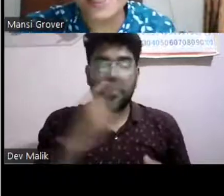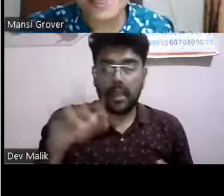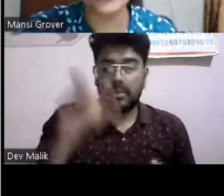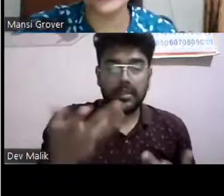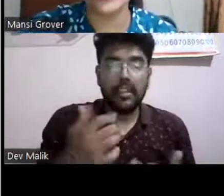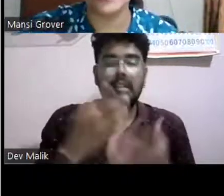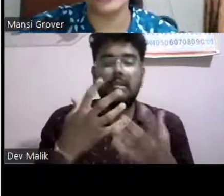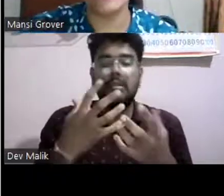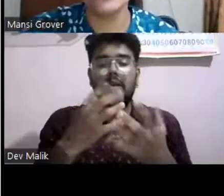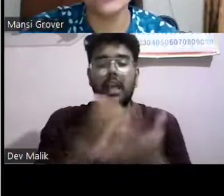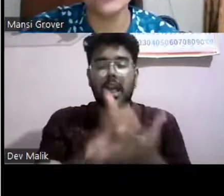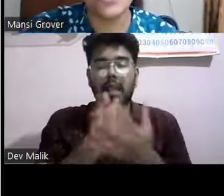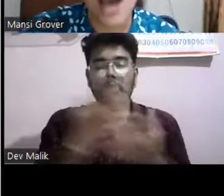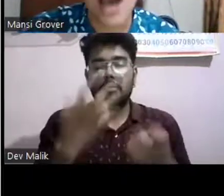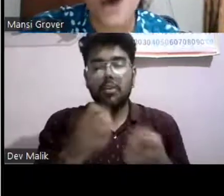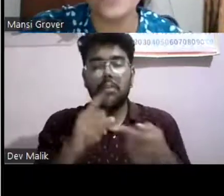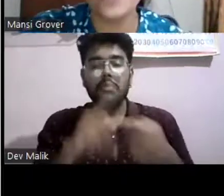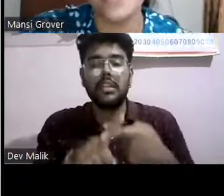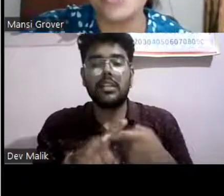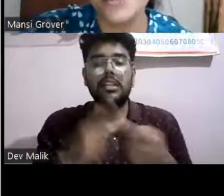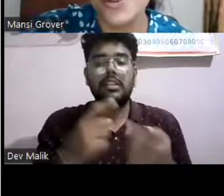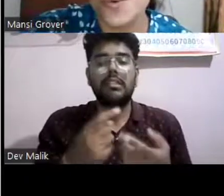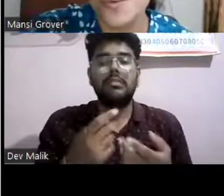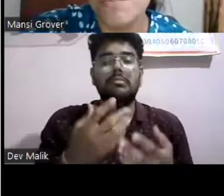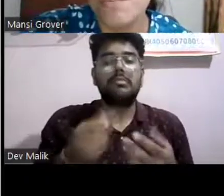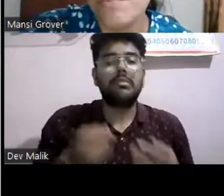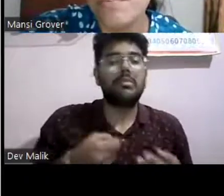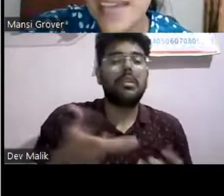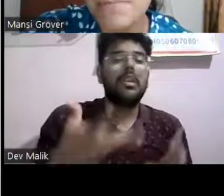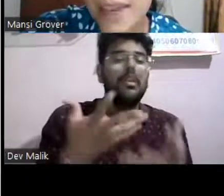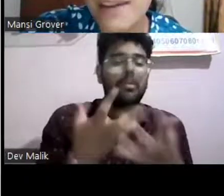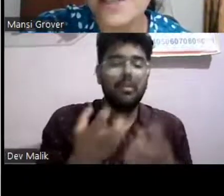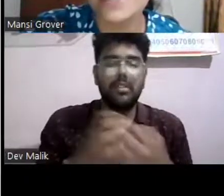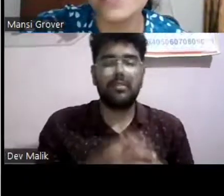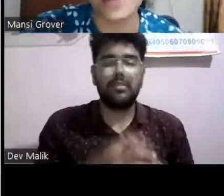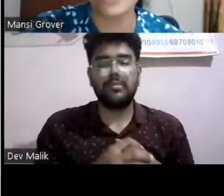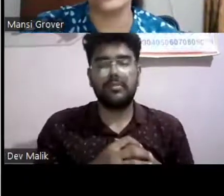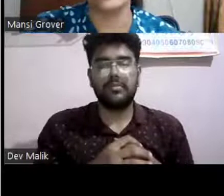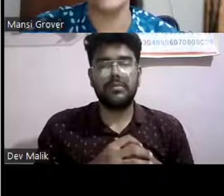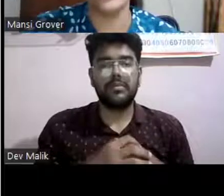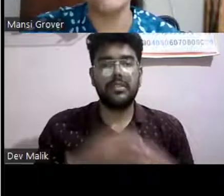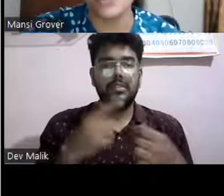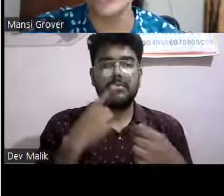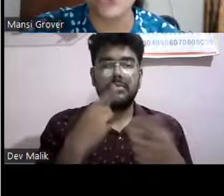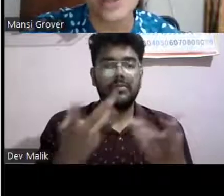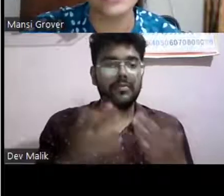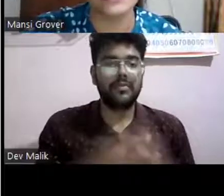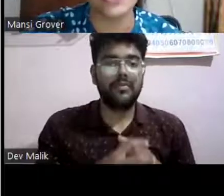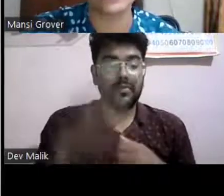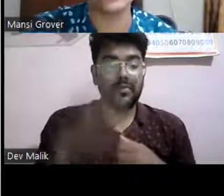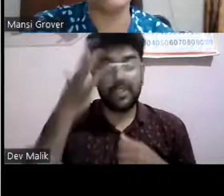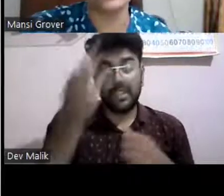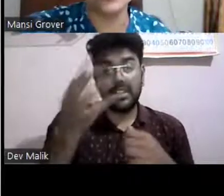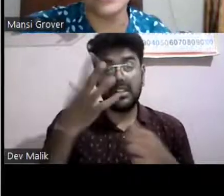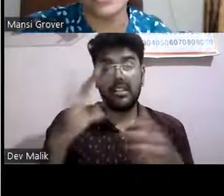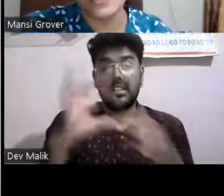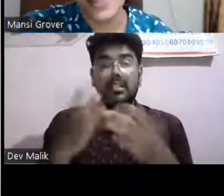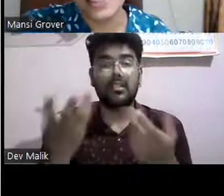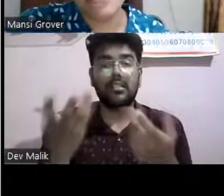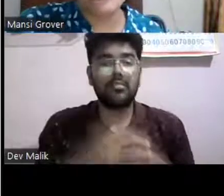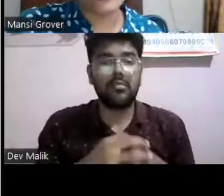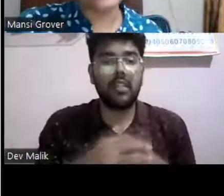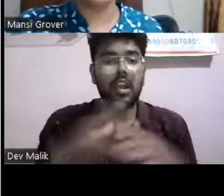charity. So very clearly, she's talking about how that mere interaction, that very short interaction between